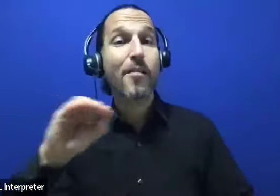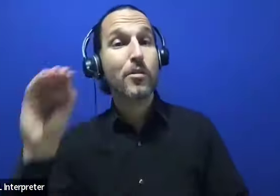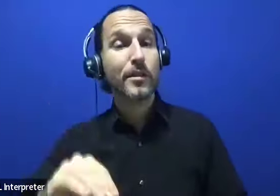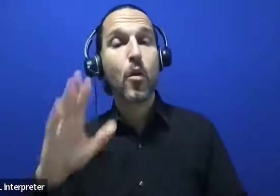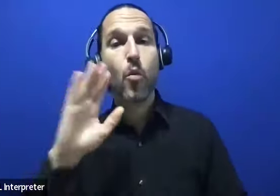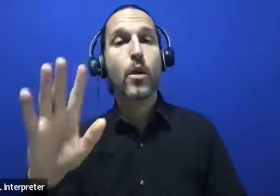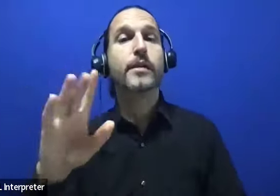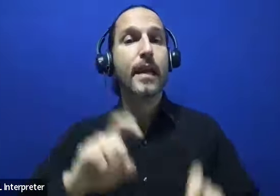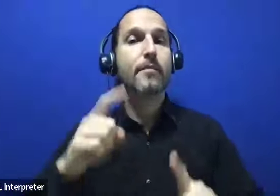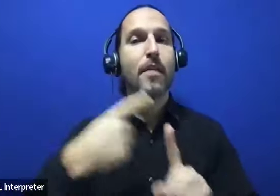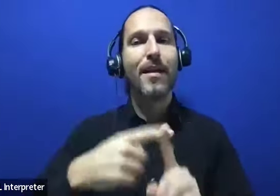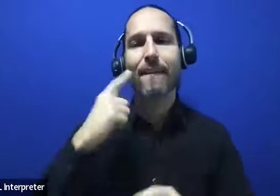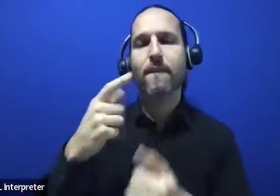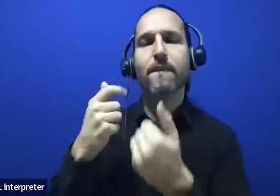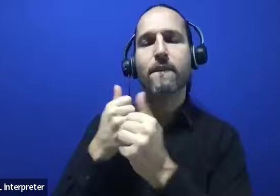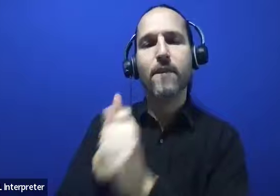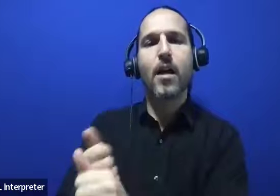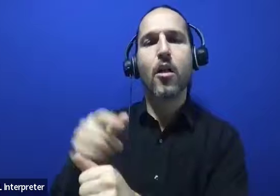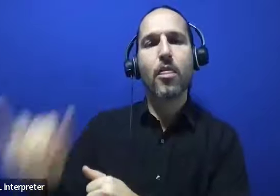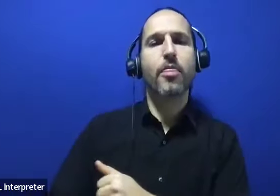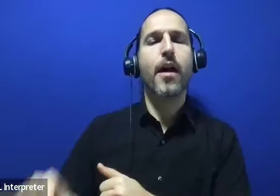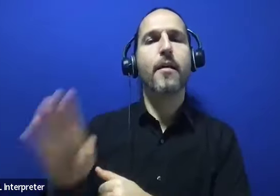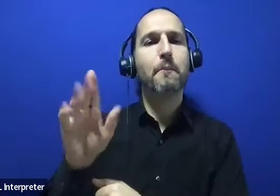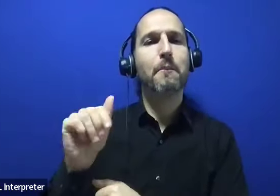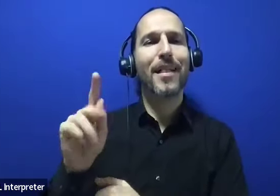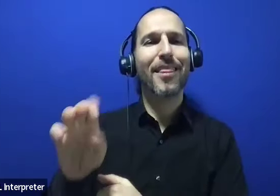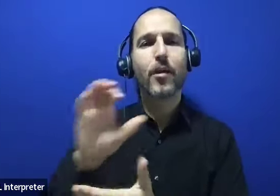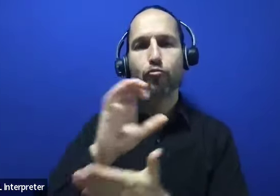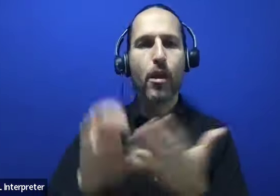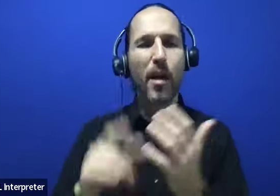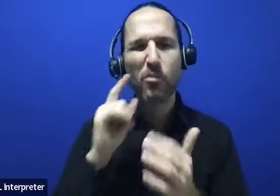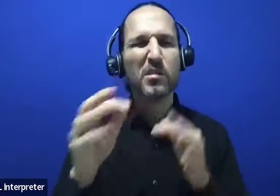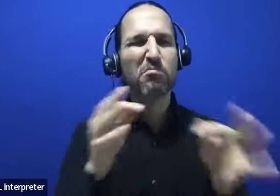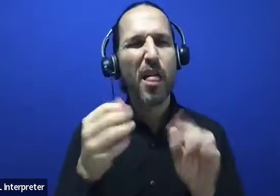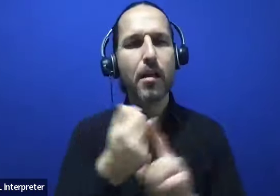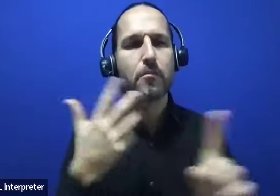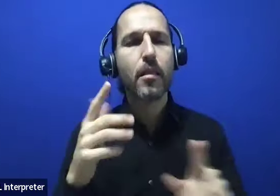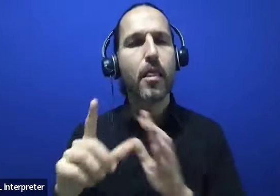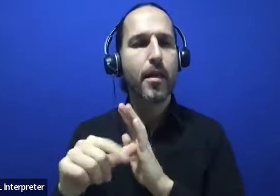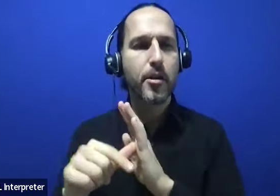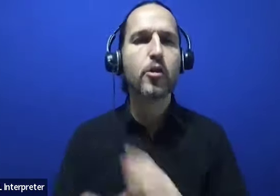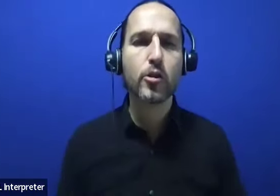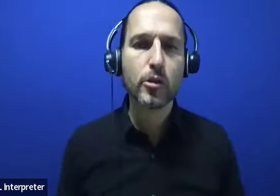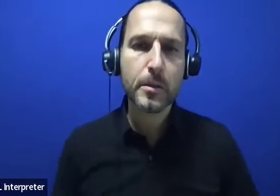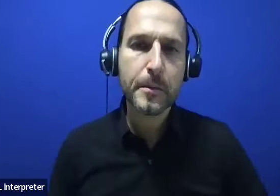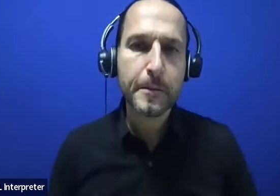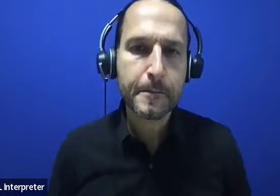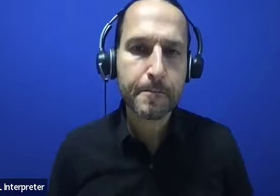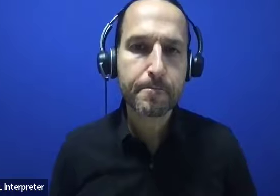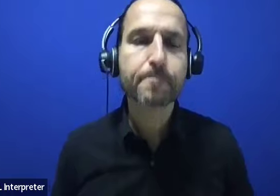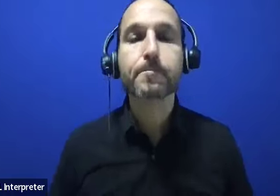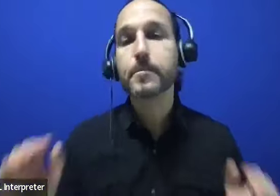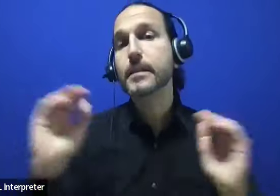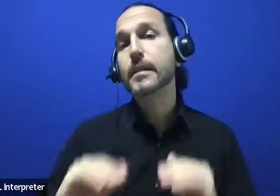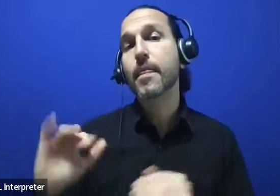positive if they meet the Blake criteria for diagnosis, which I'm going to explain in a little bit. The gene is